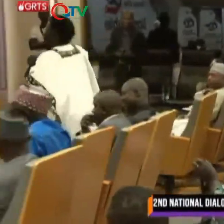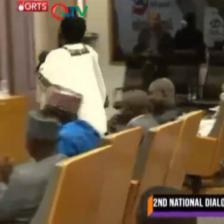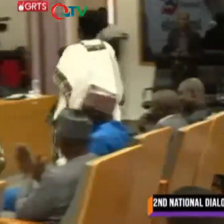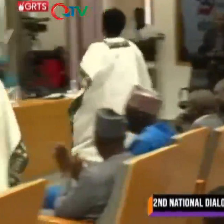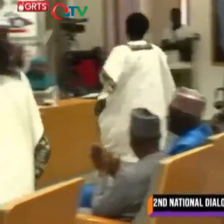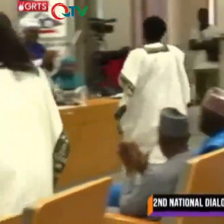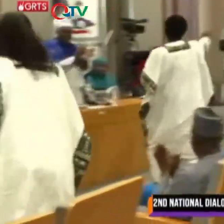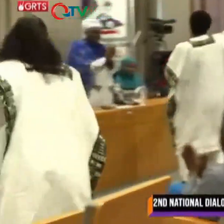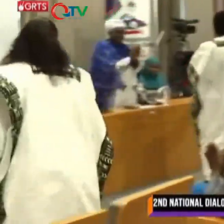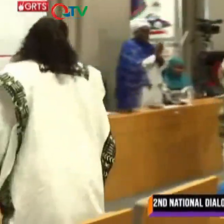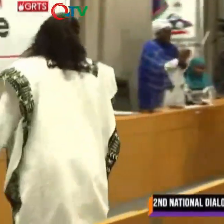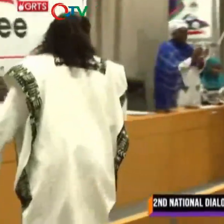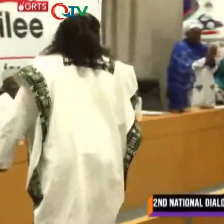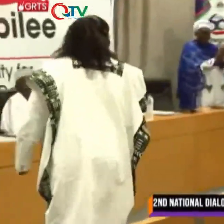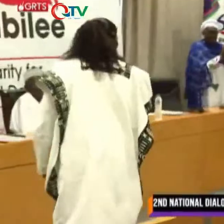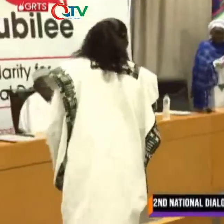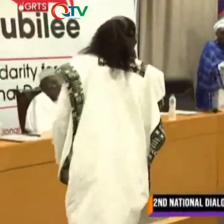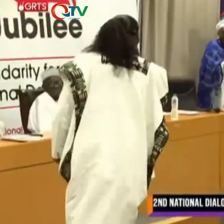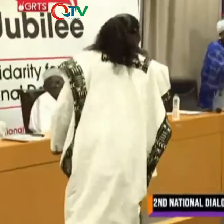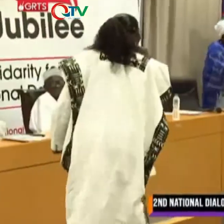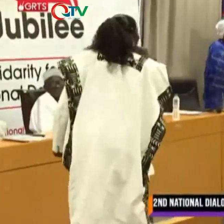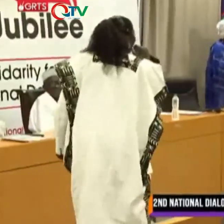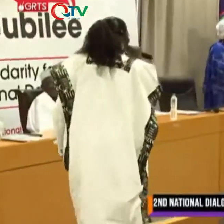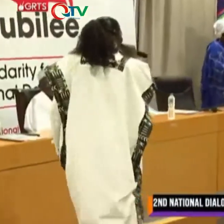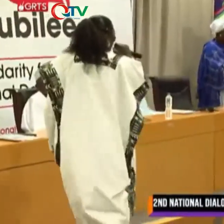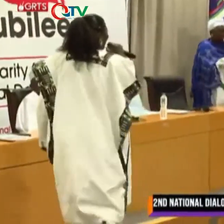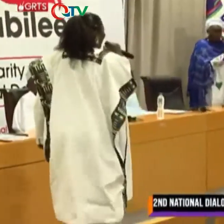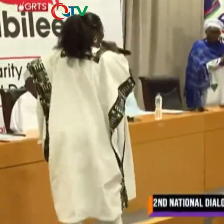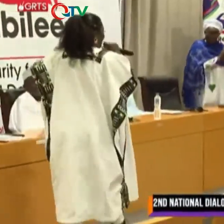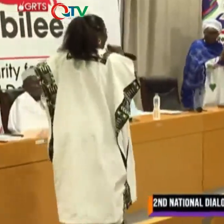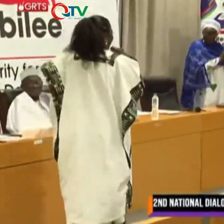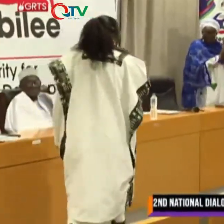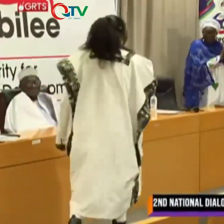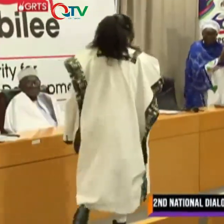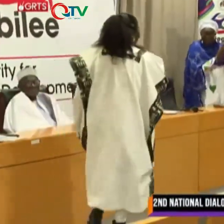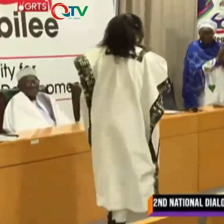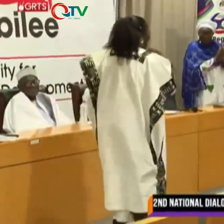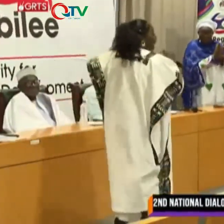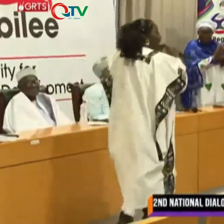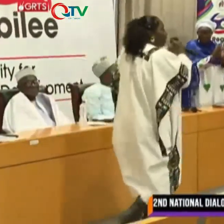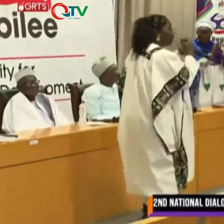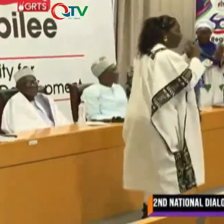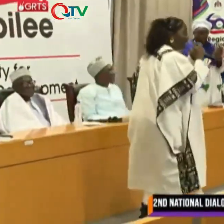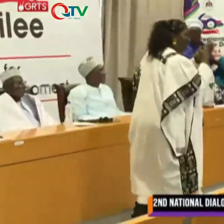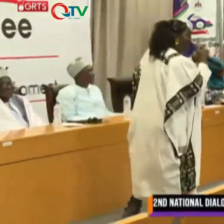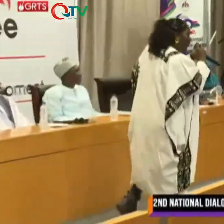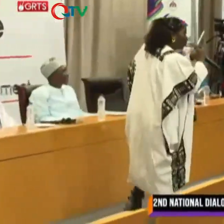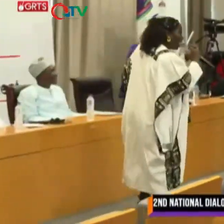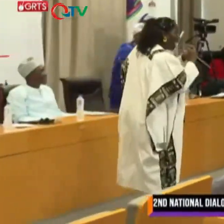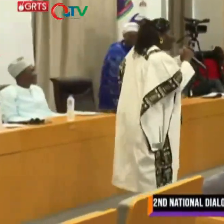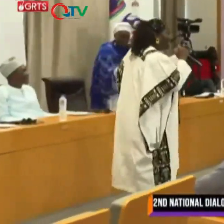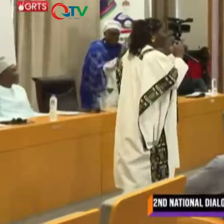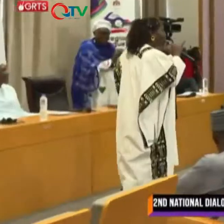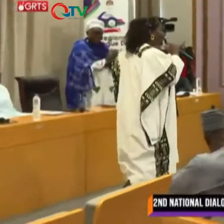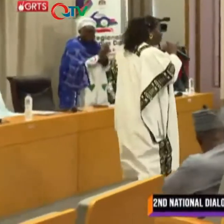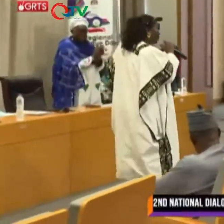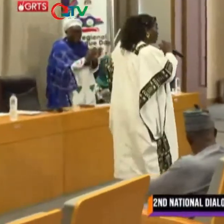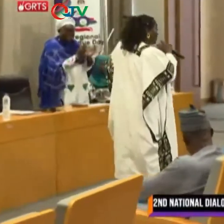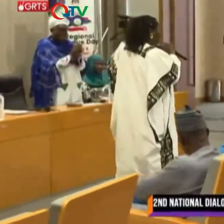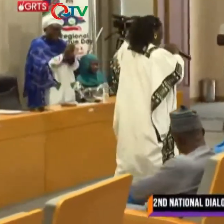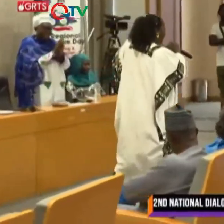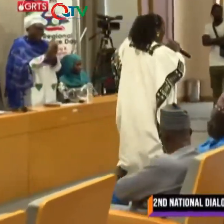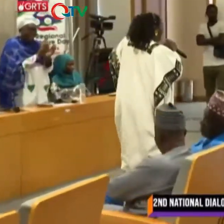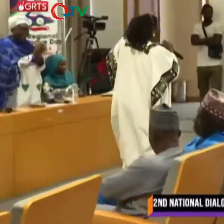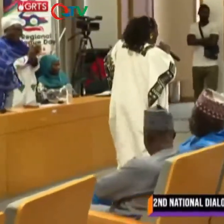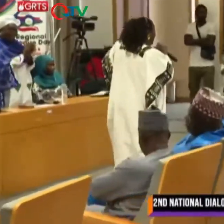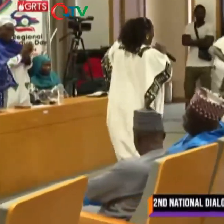kanula kanula uwe bele wila kele kaka la bil utonne ne mankuya sakala ko se